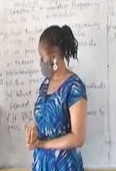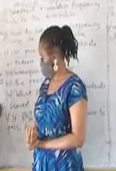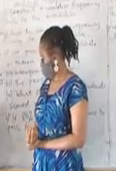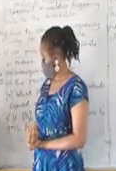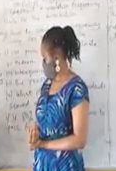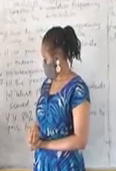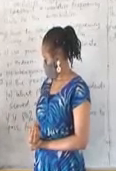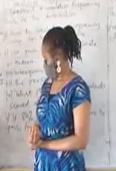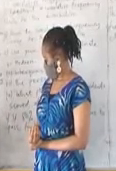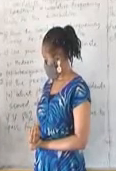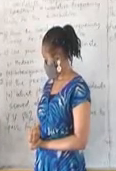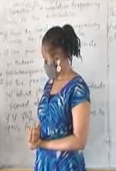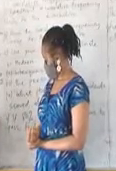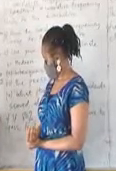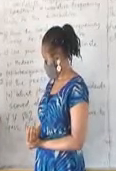30.5,